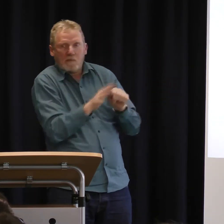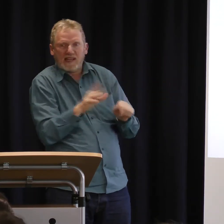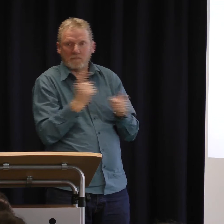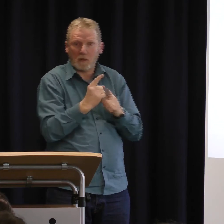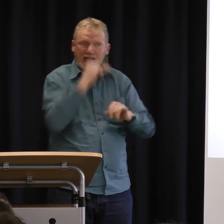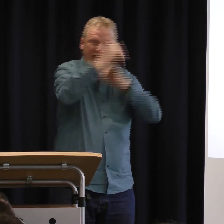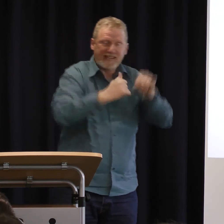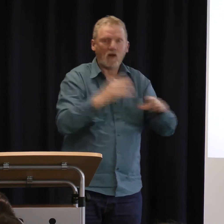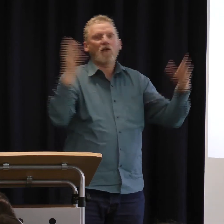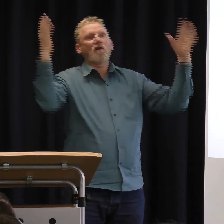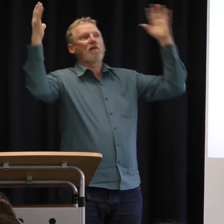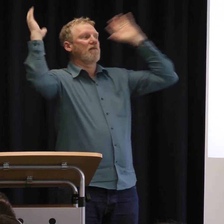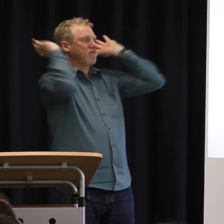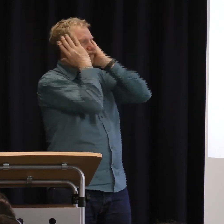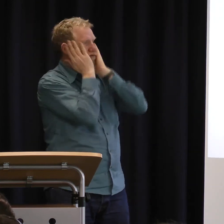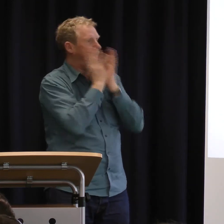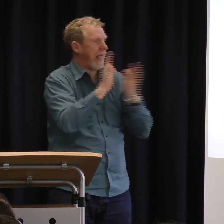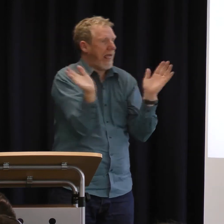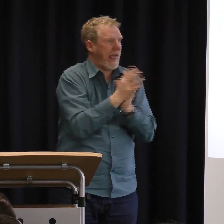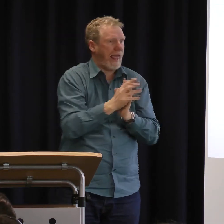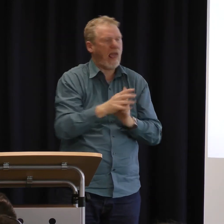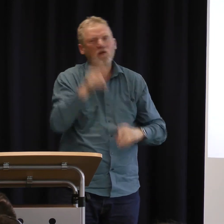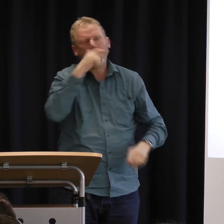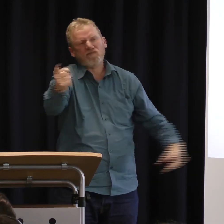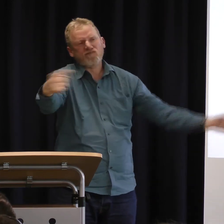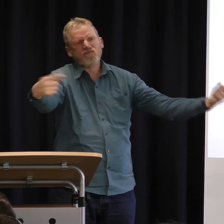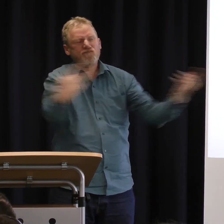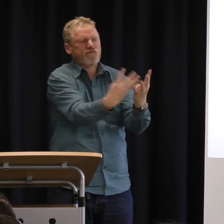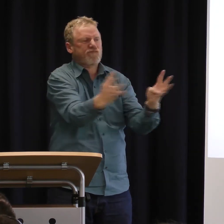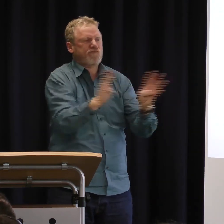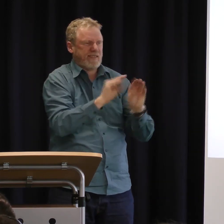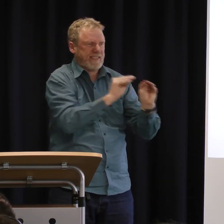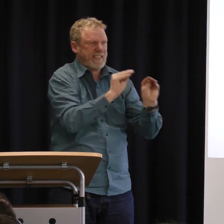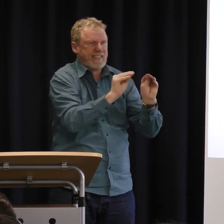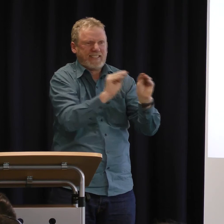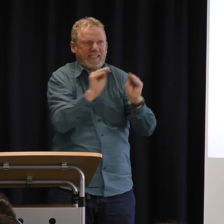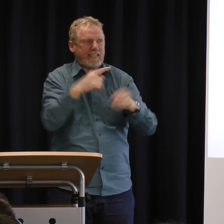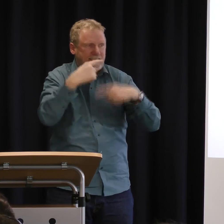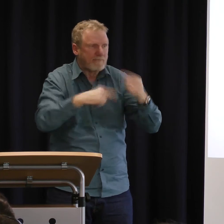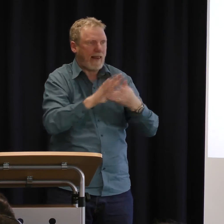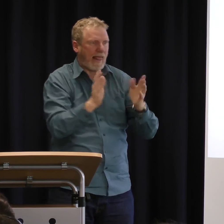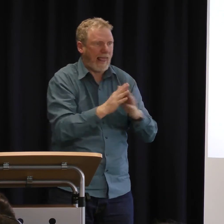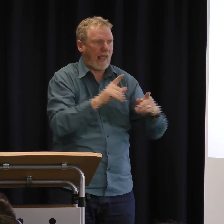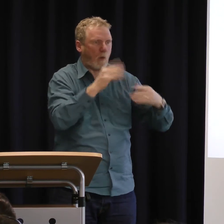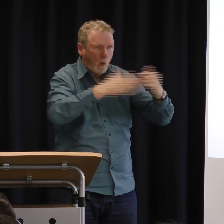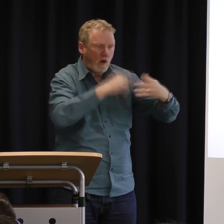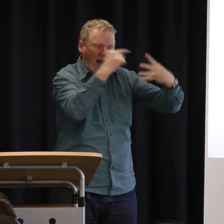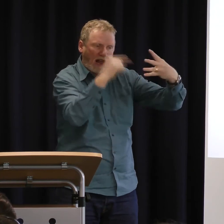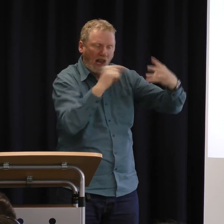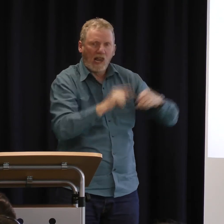sport. John knew a lot about managing international events. We knew nothing. So John taught us how to organise